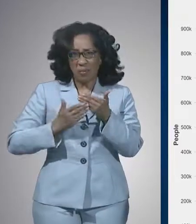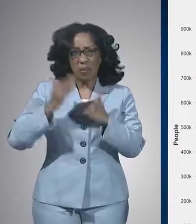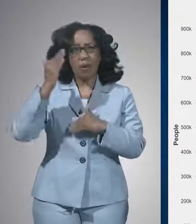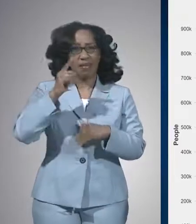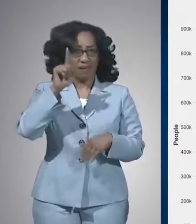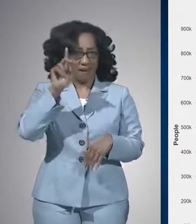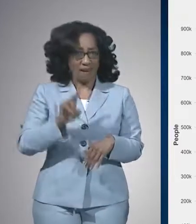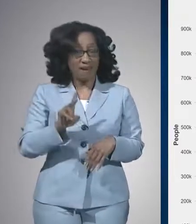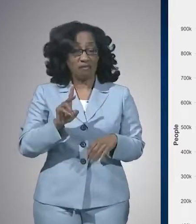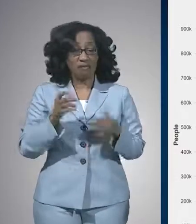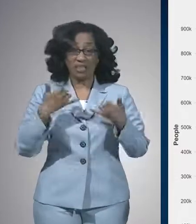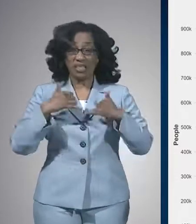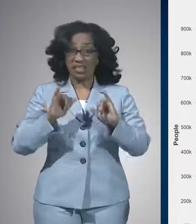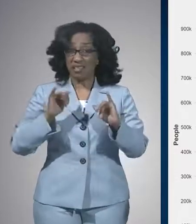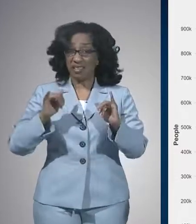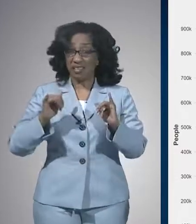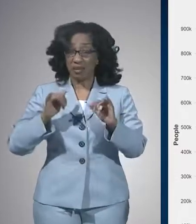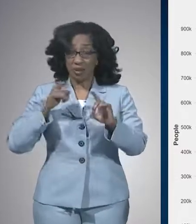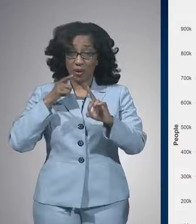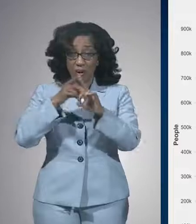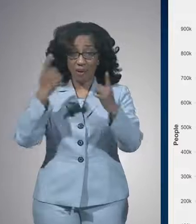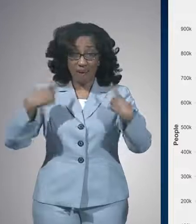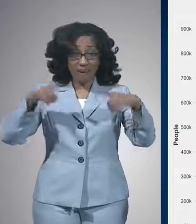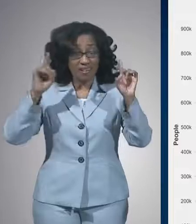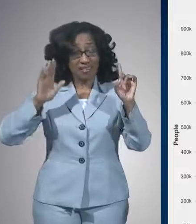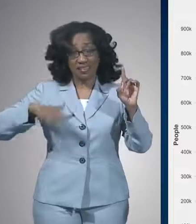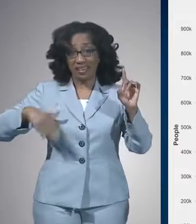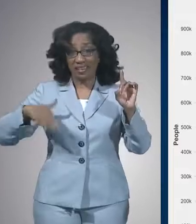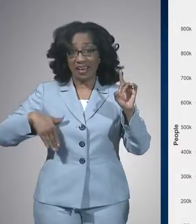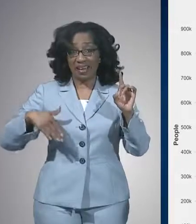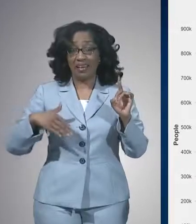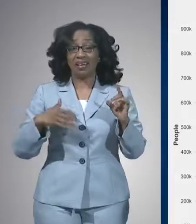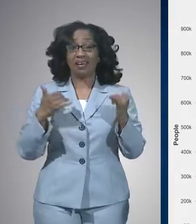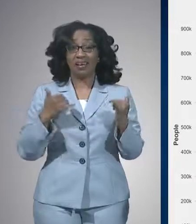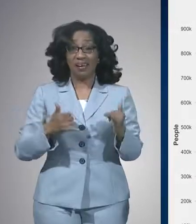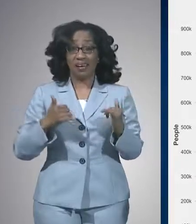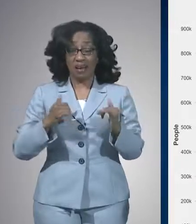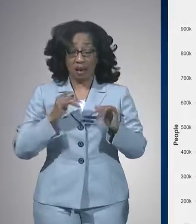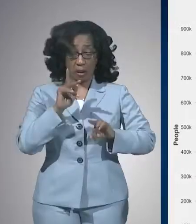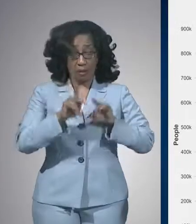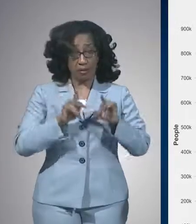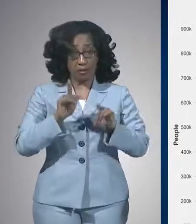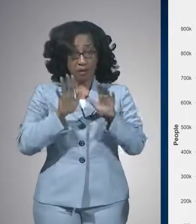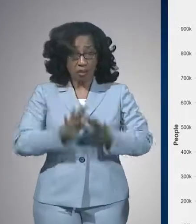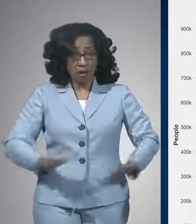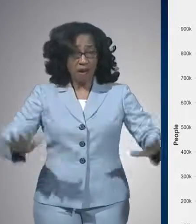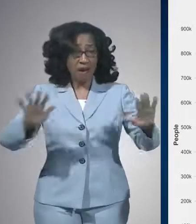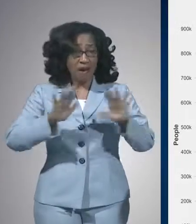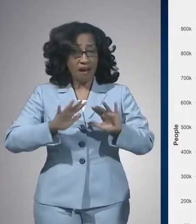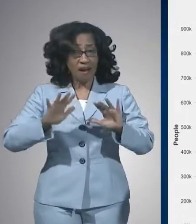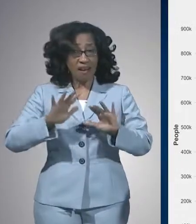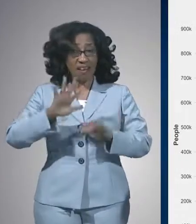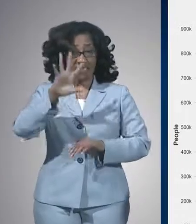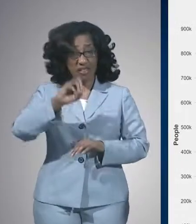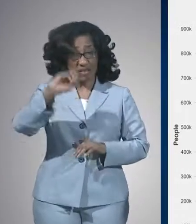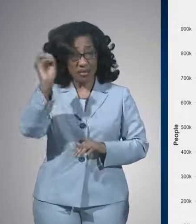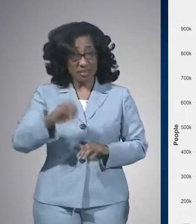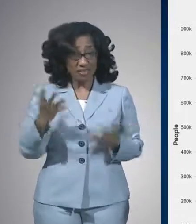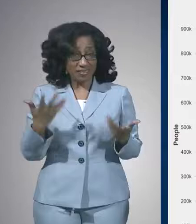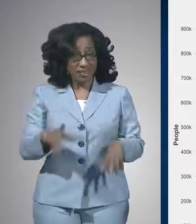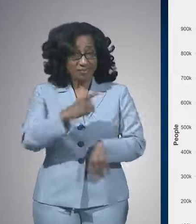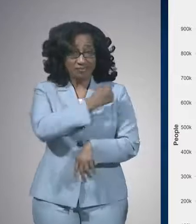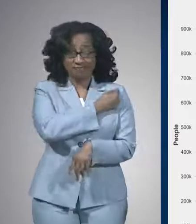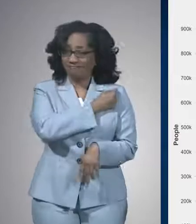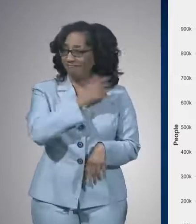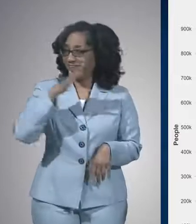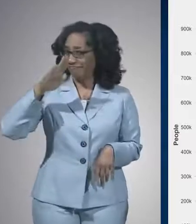still. We have not reached even 50% of our total population vaccinated yet, but we are